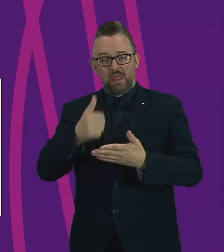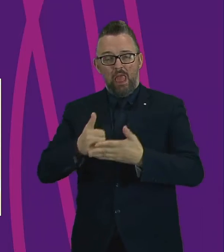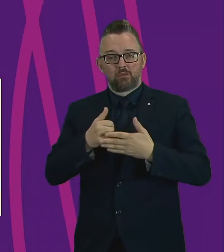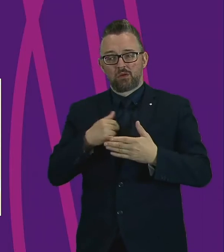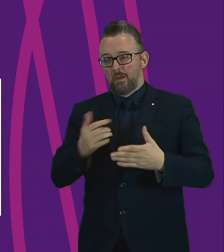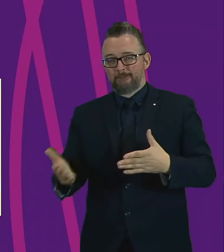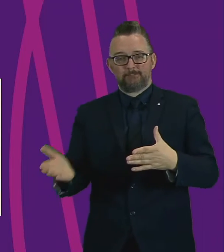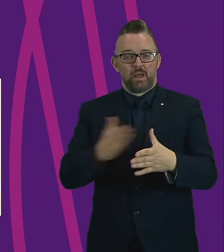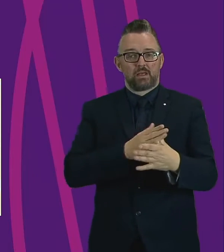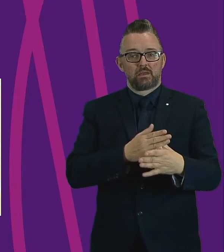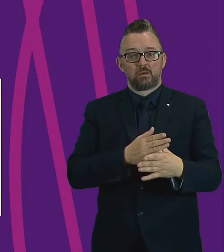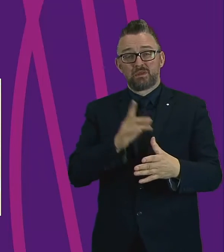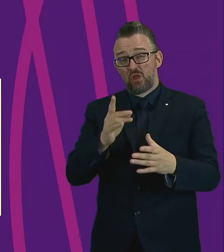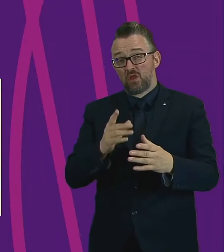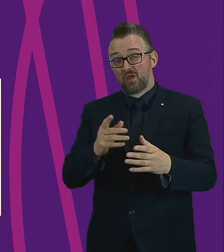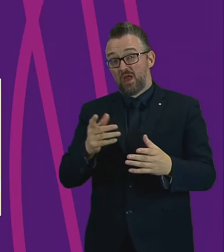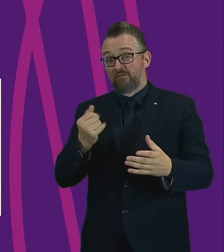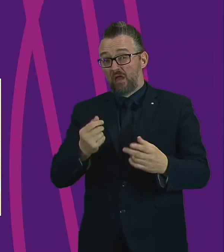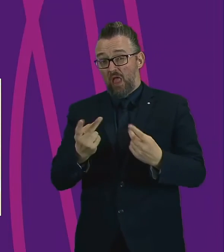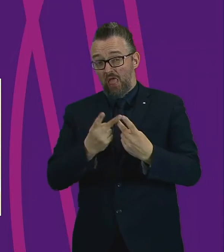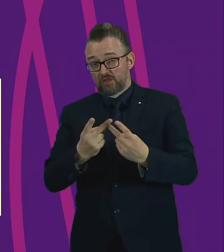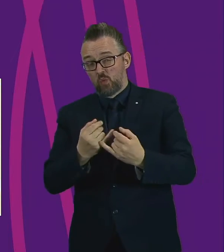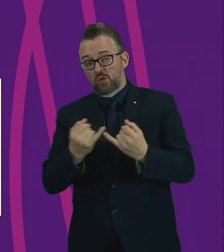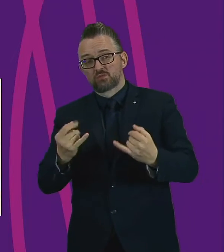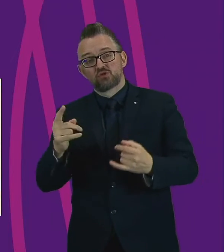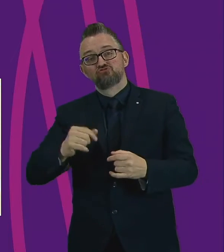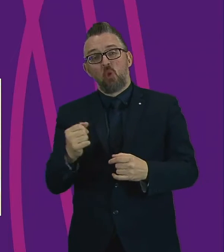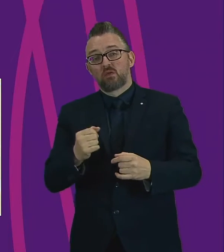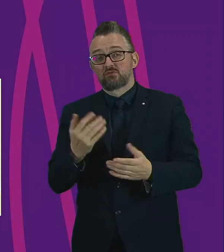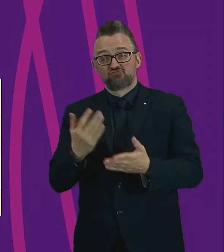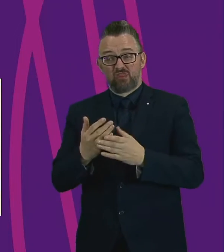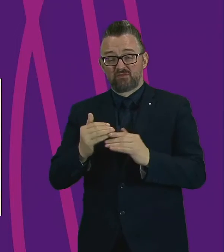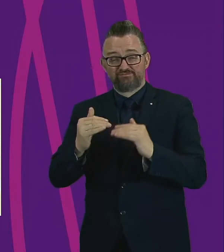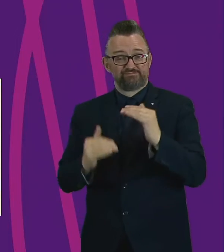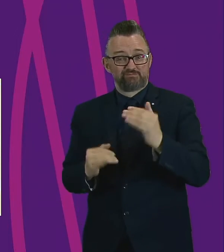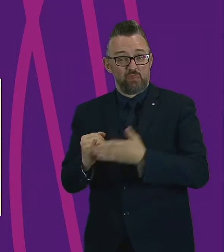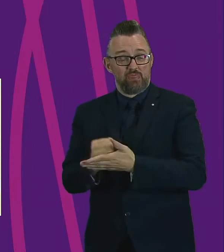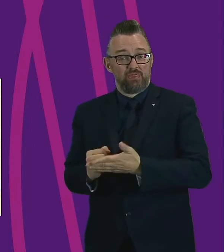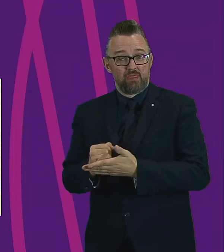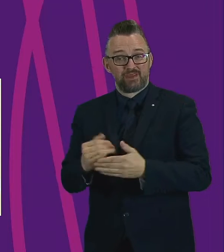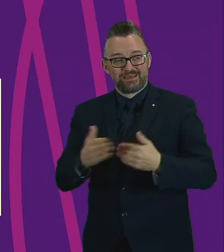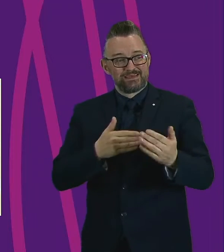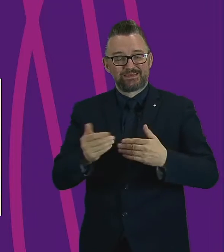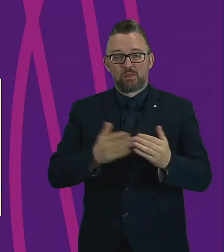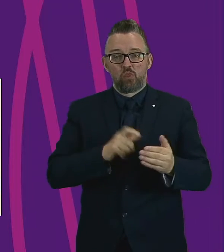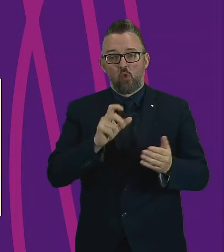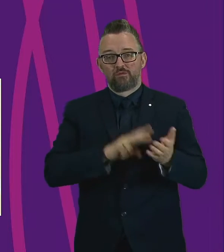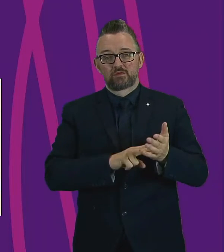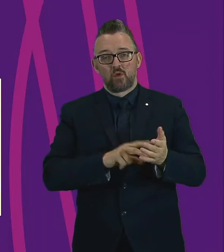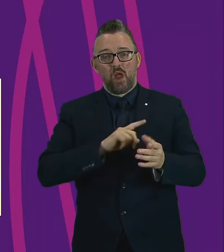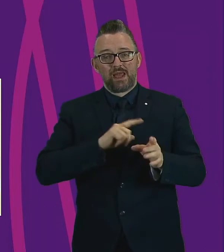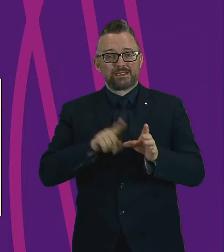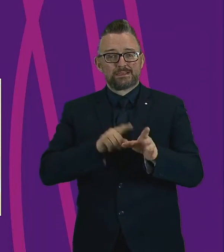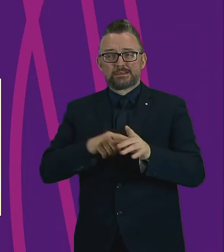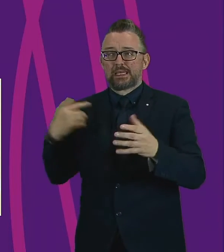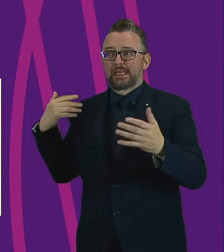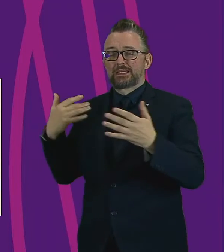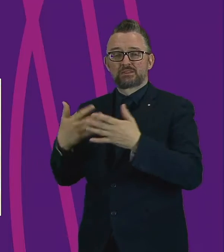make matters worse, Scotland was already in a poor state to deal with this crisis after years of